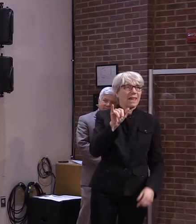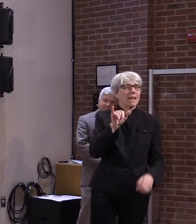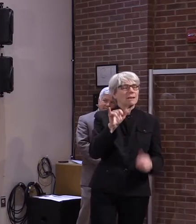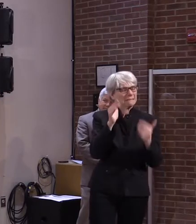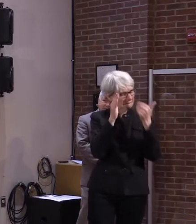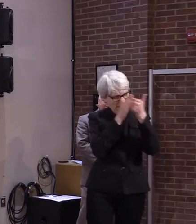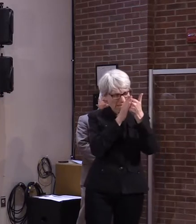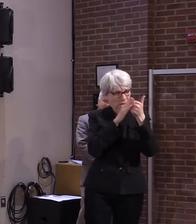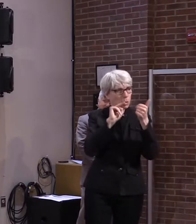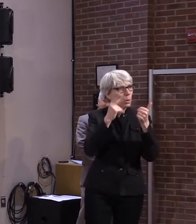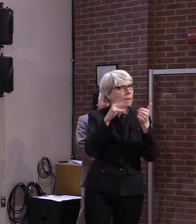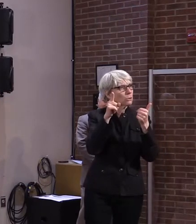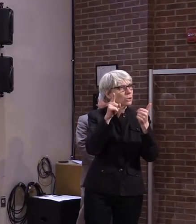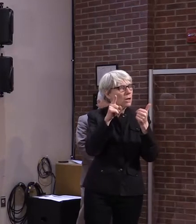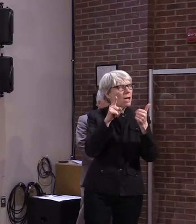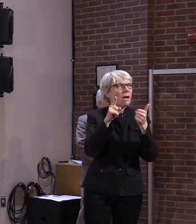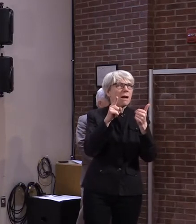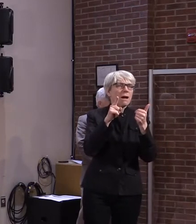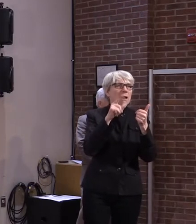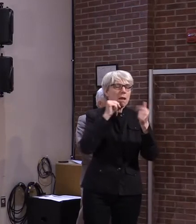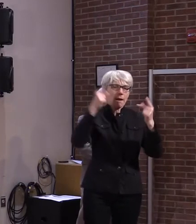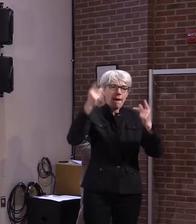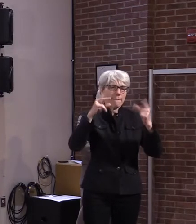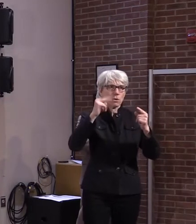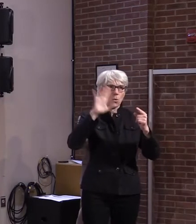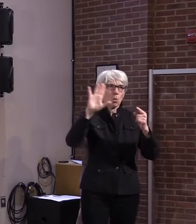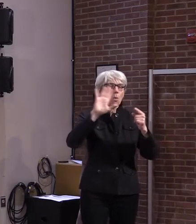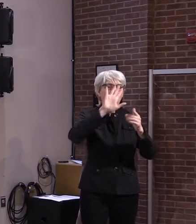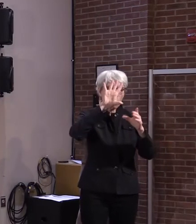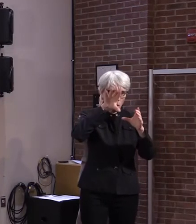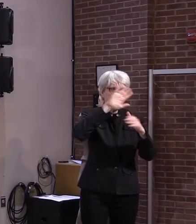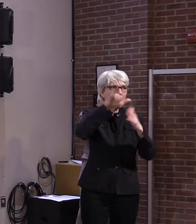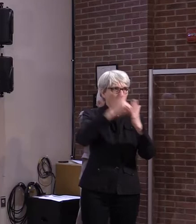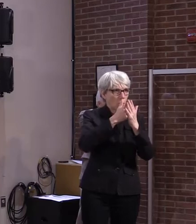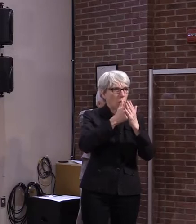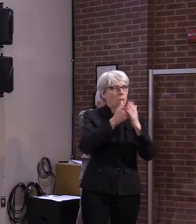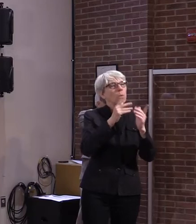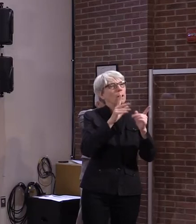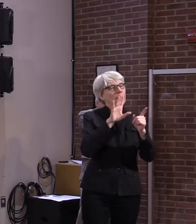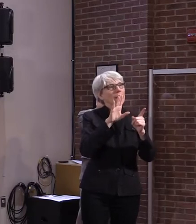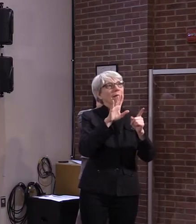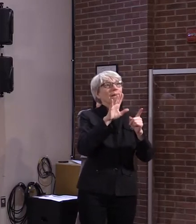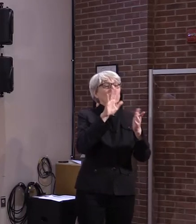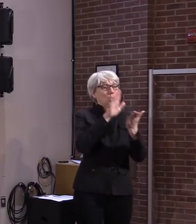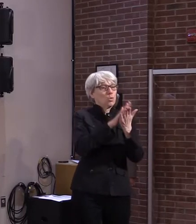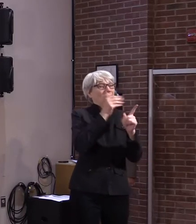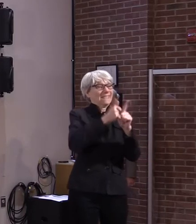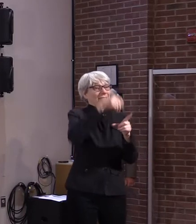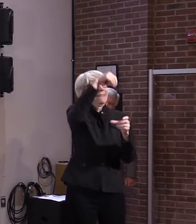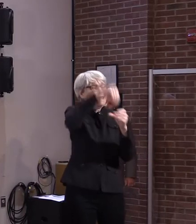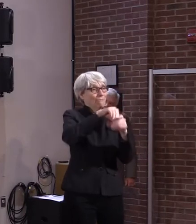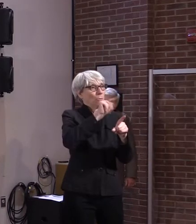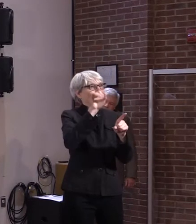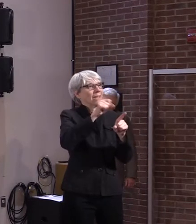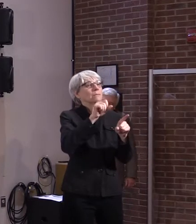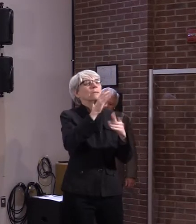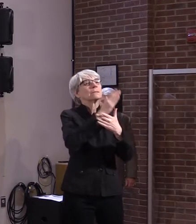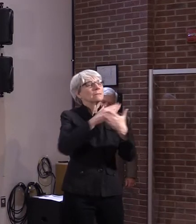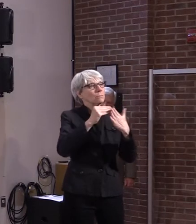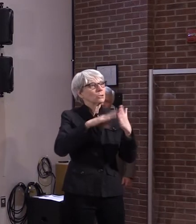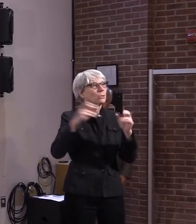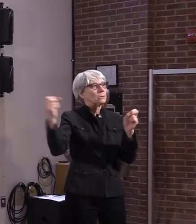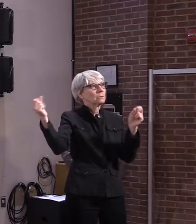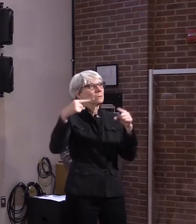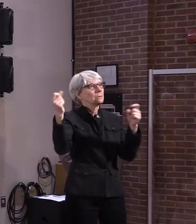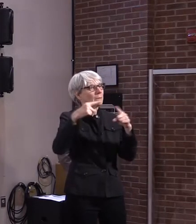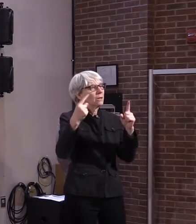but they're an interstate school. Half the students approximately in that school are New Hampshire students, so they have the added difficulty of having to work